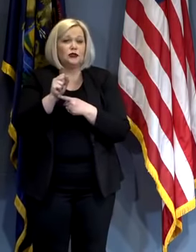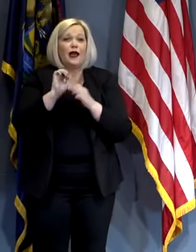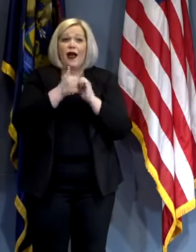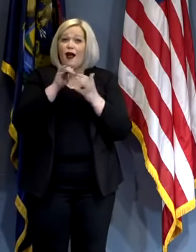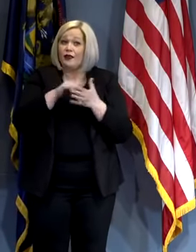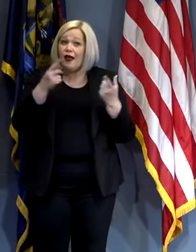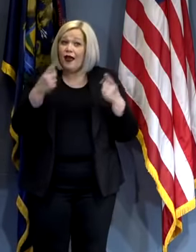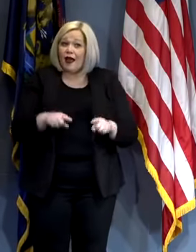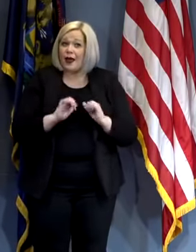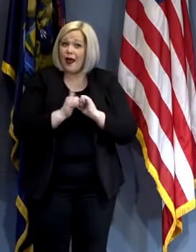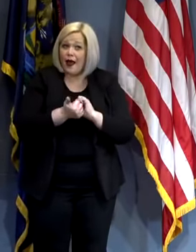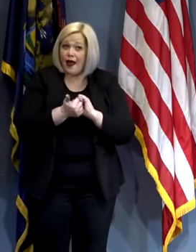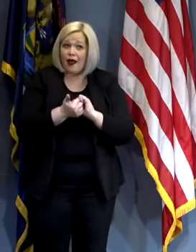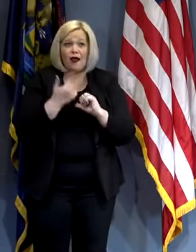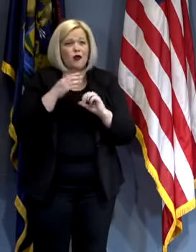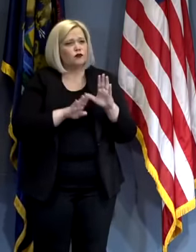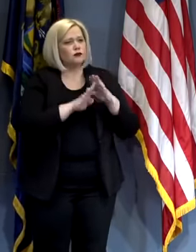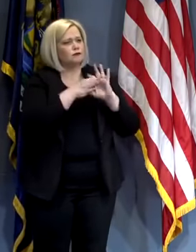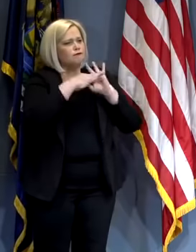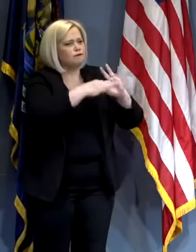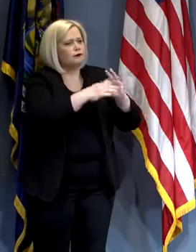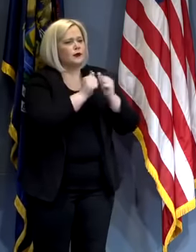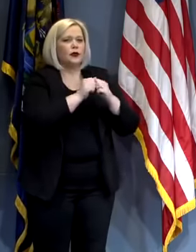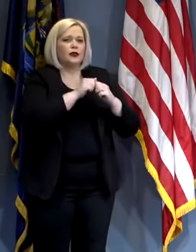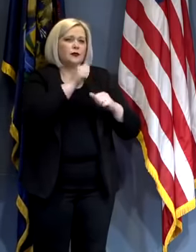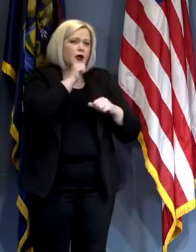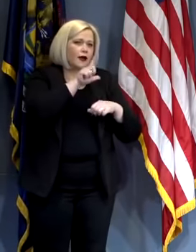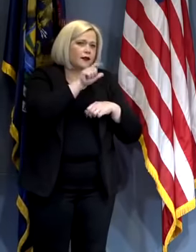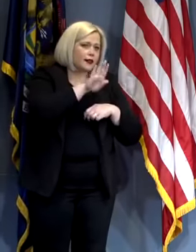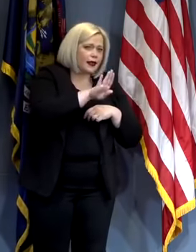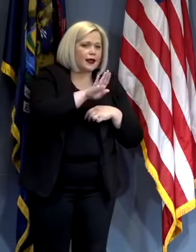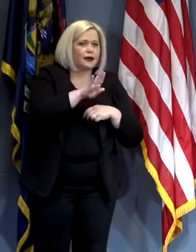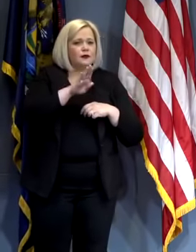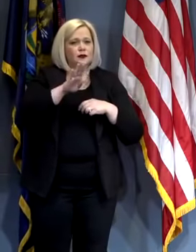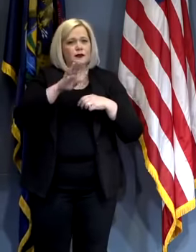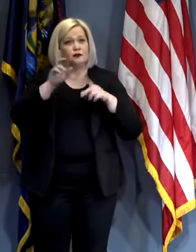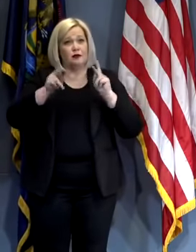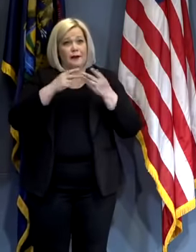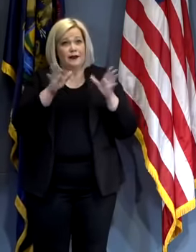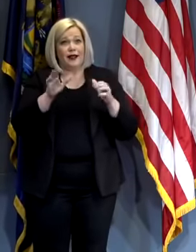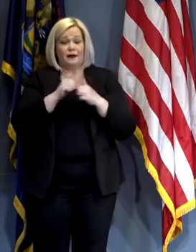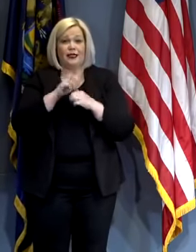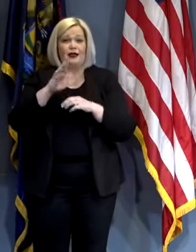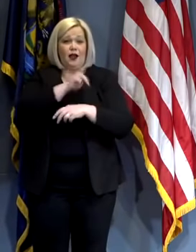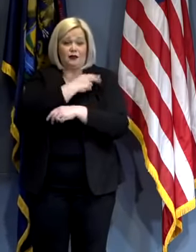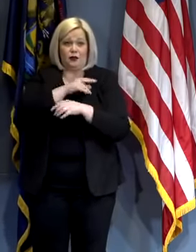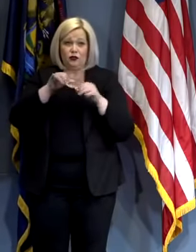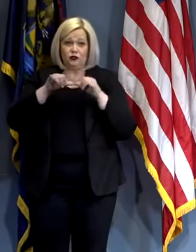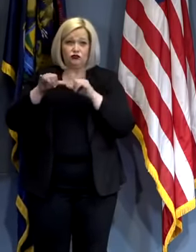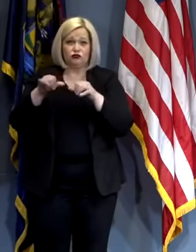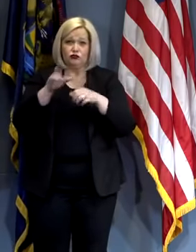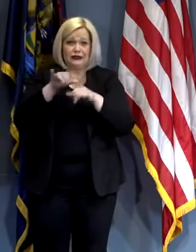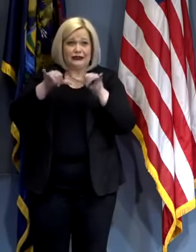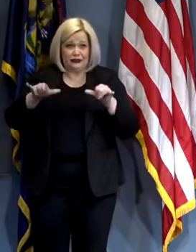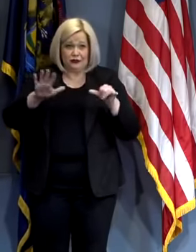partnerships we've developed with private labs, hospital labs, and our medical partners. But we still have a ways to